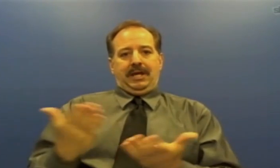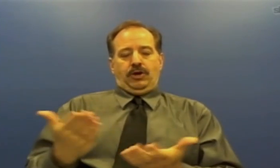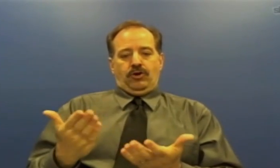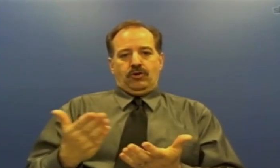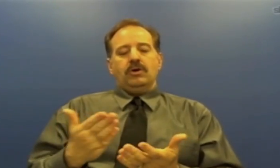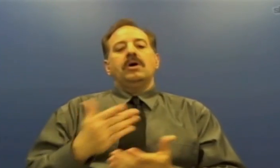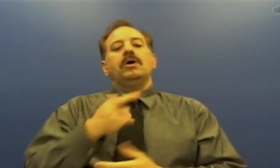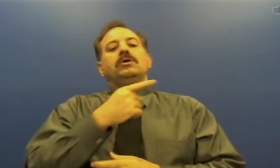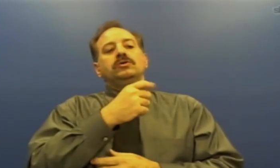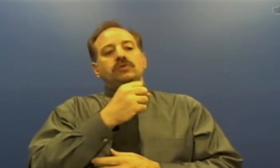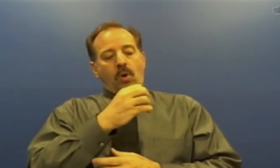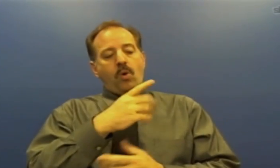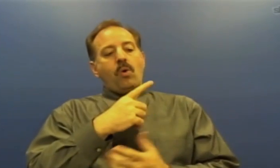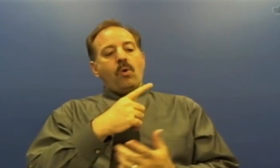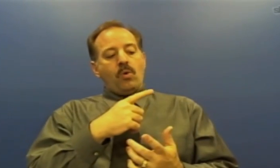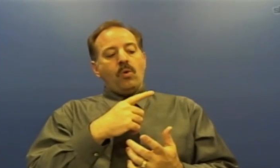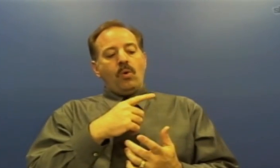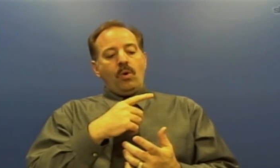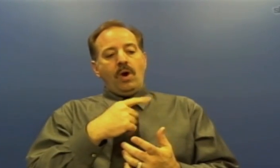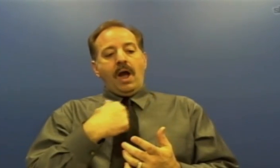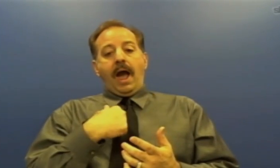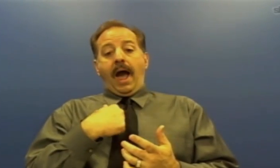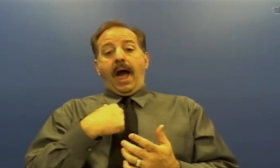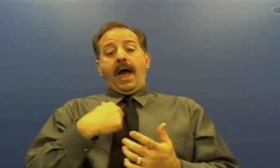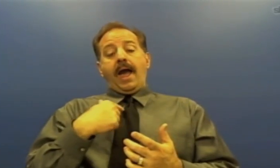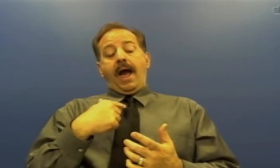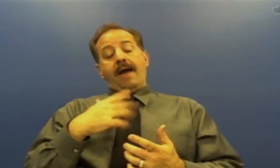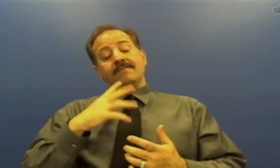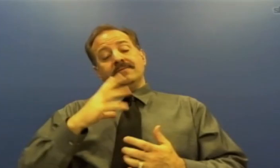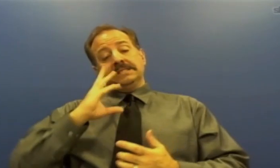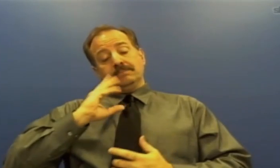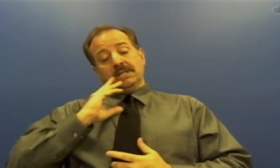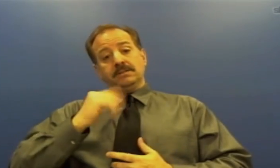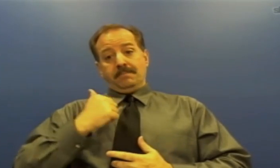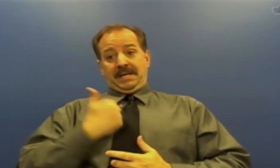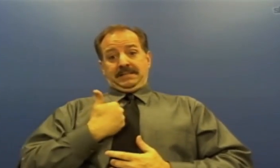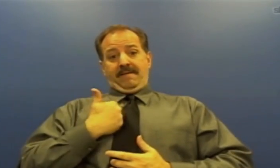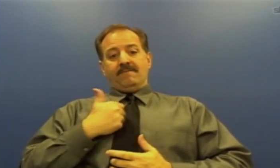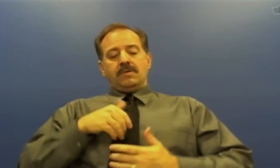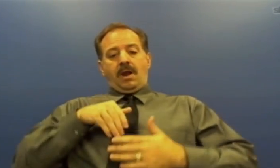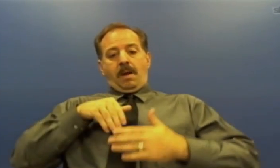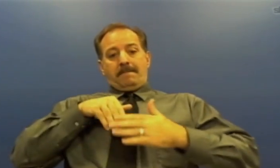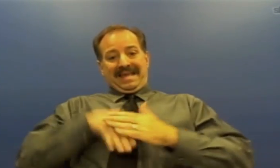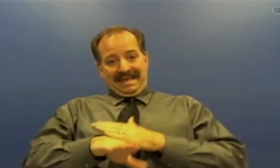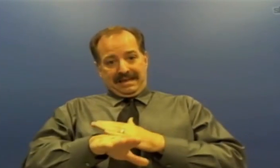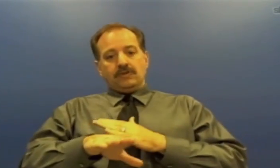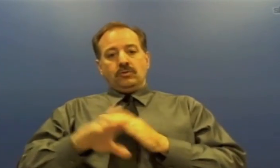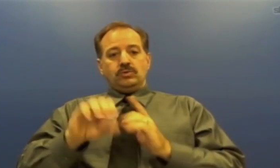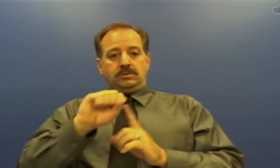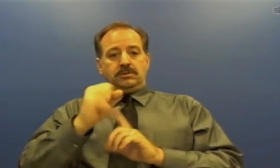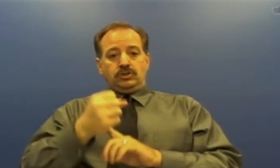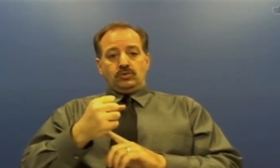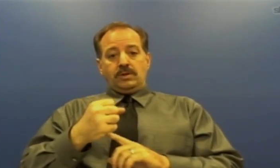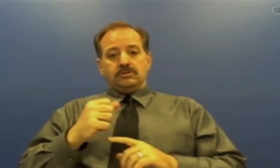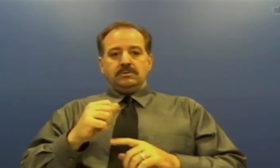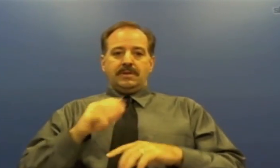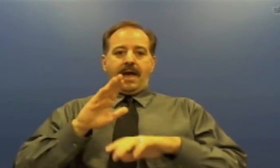in terms of our best practices that we follow here in our area. And I know I personally have experienced coming